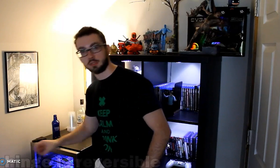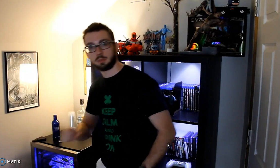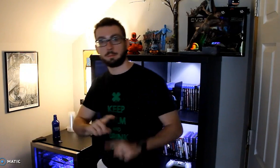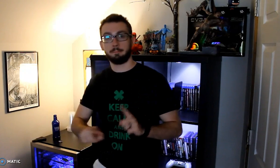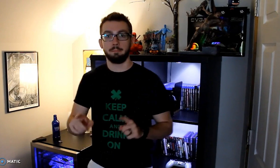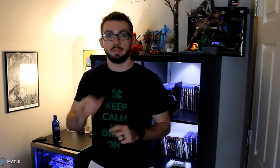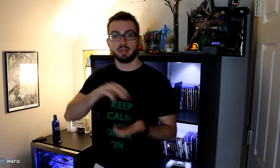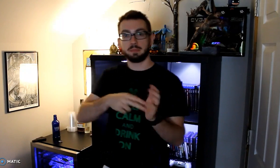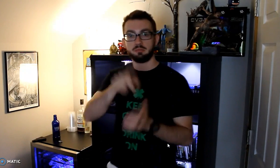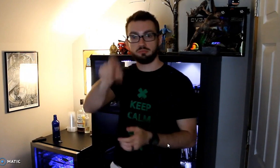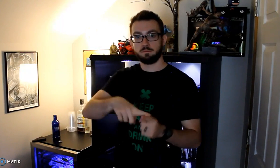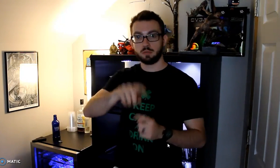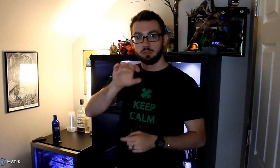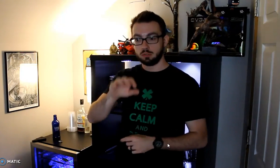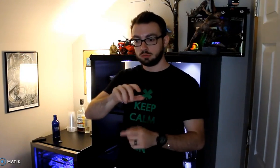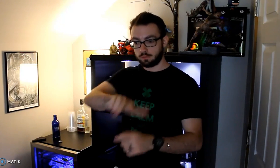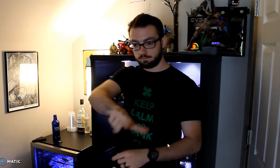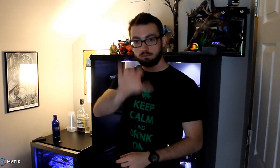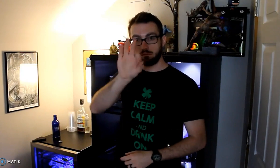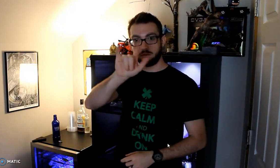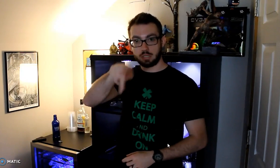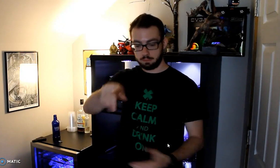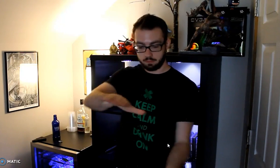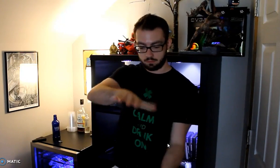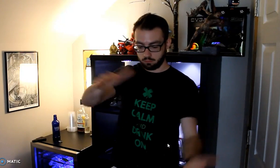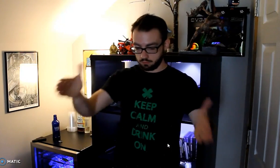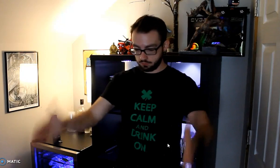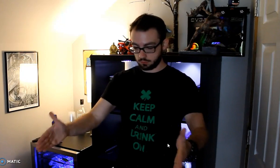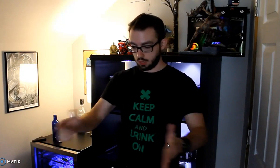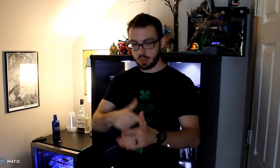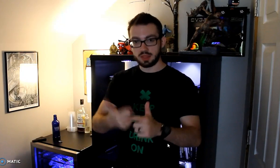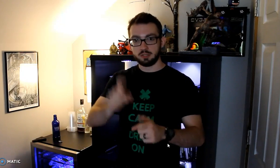so you can set it up whatever way is more convenient for you. So you could flip it,